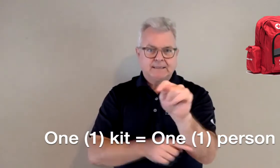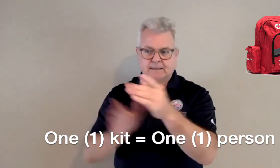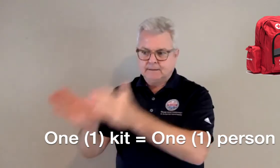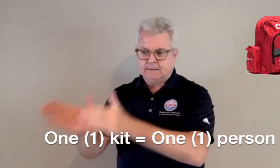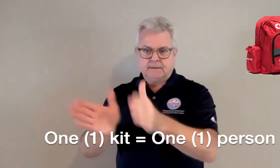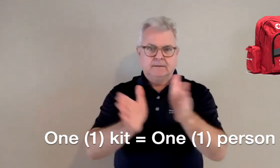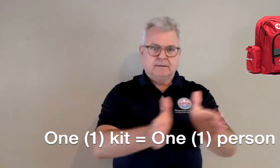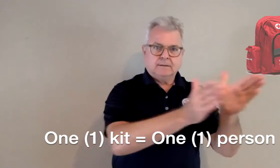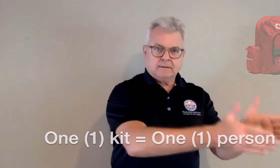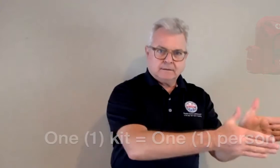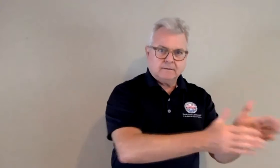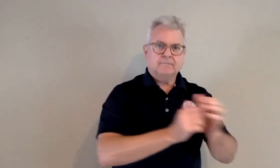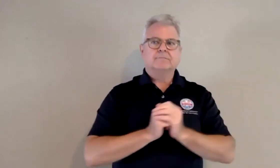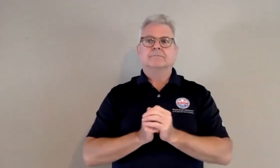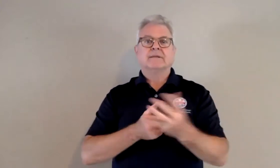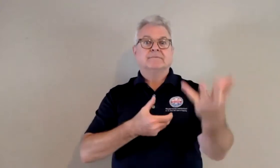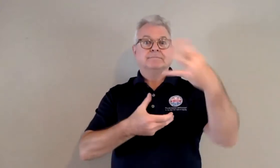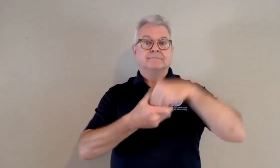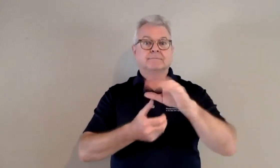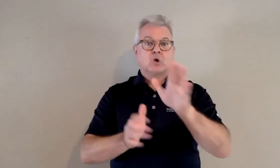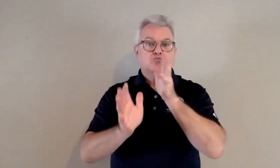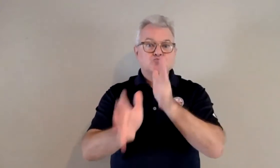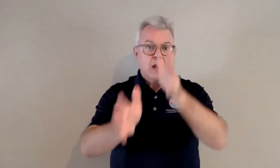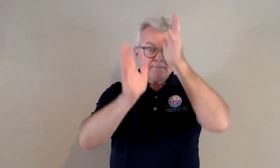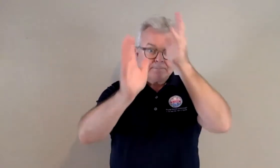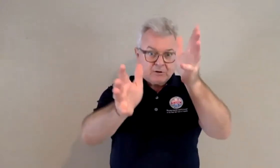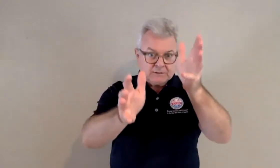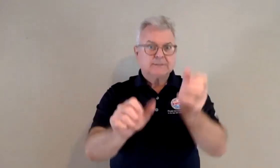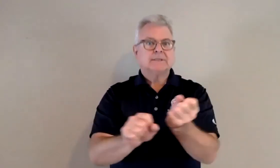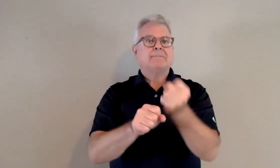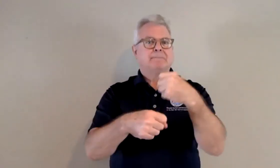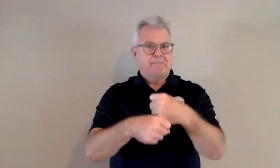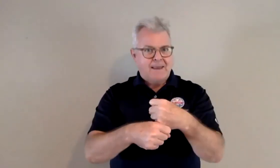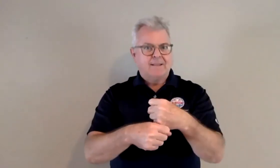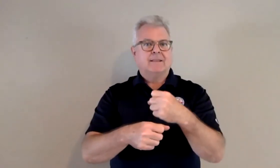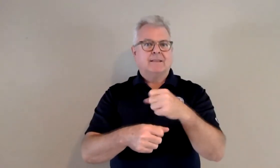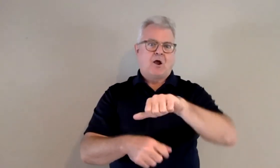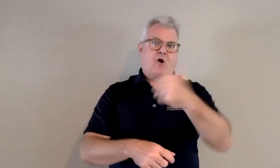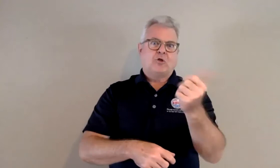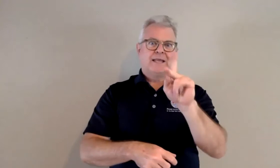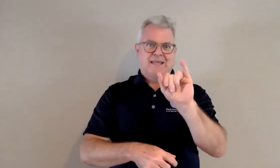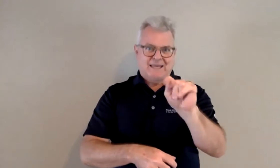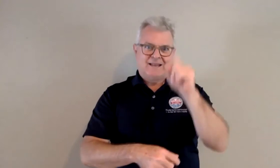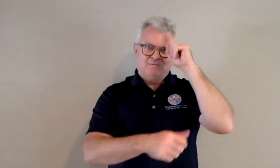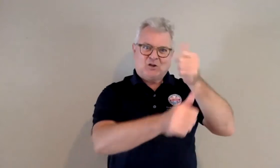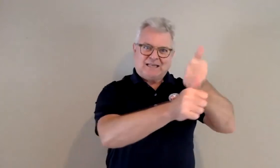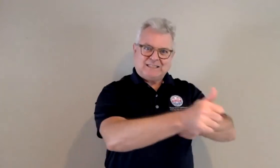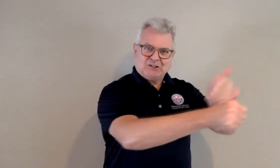children, would have a preparedness kit for each member. If there are also grandparents in the house, you'd